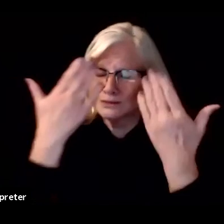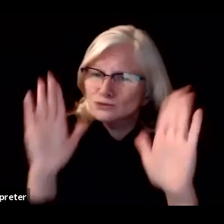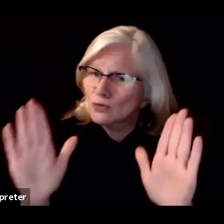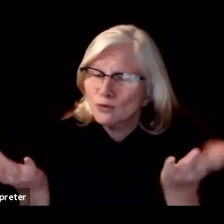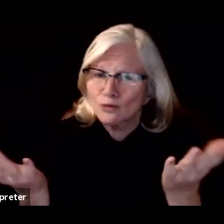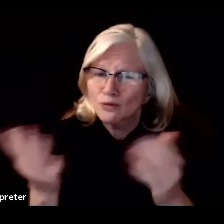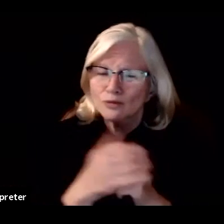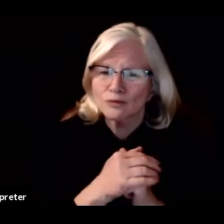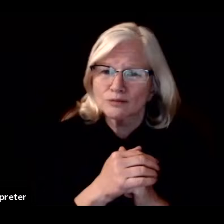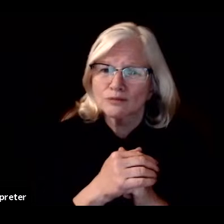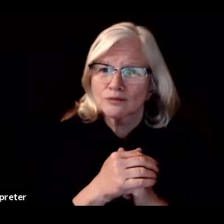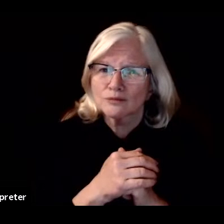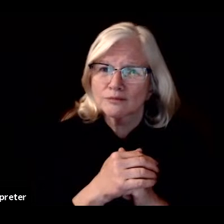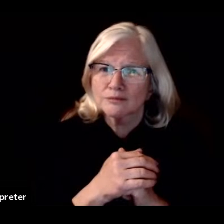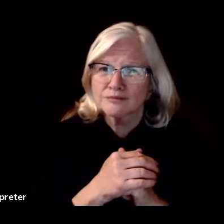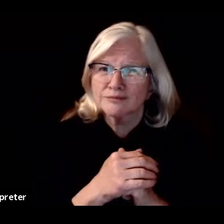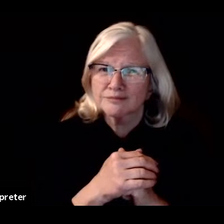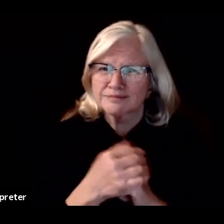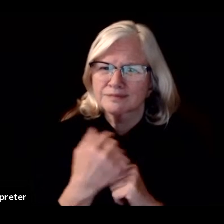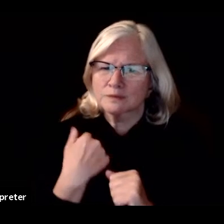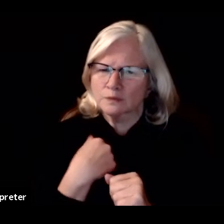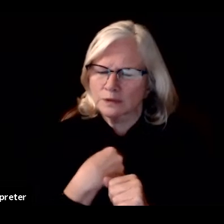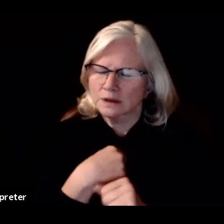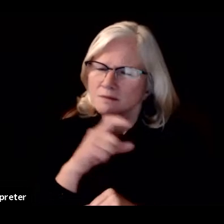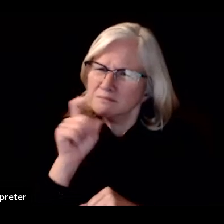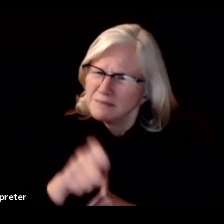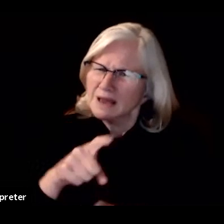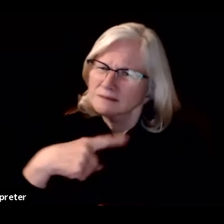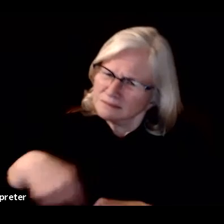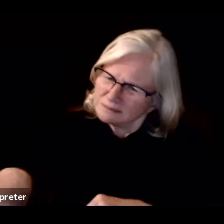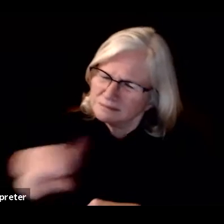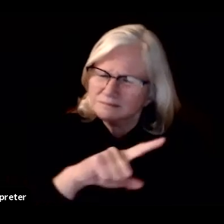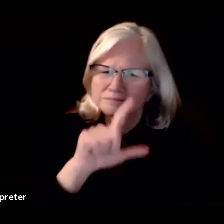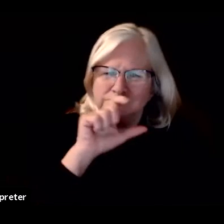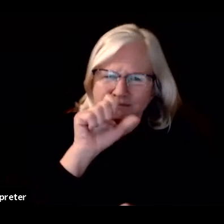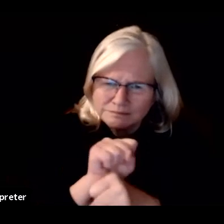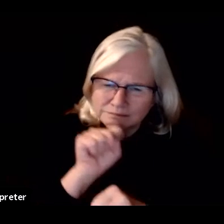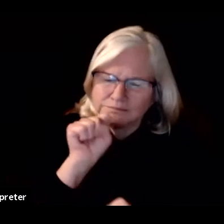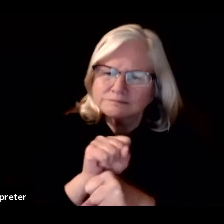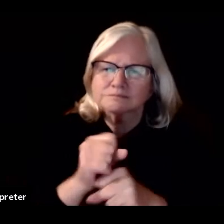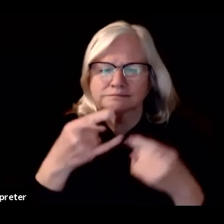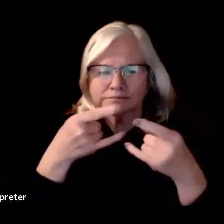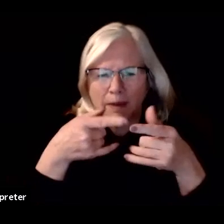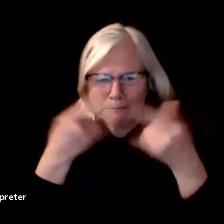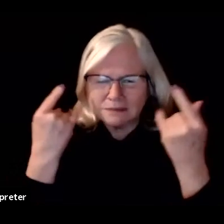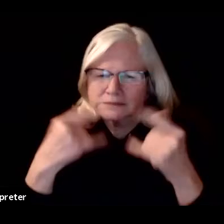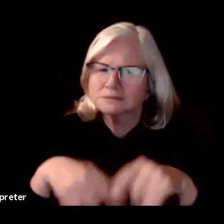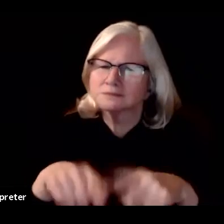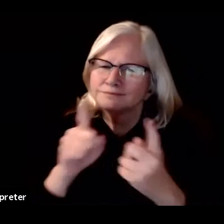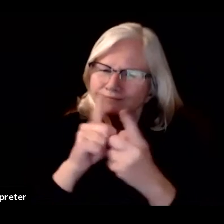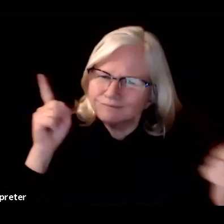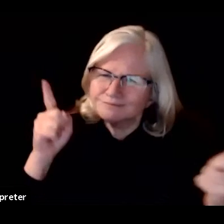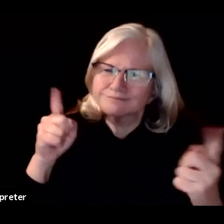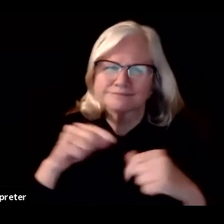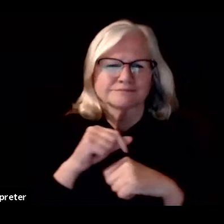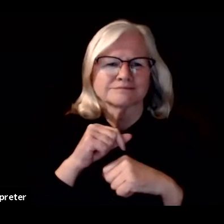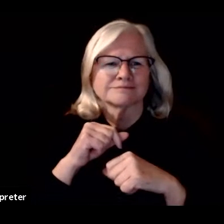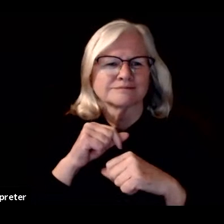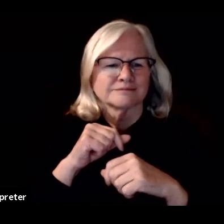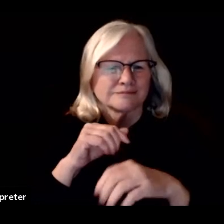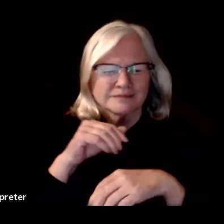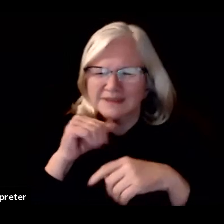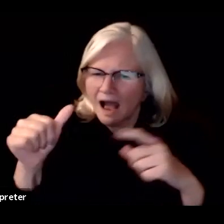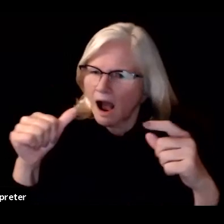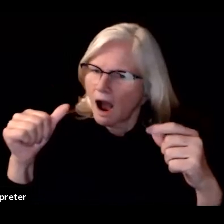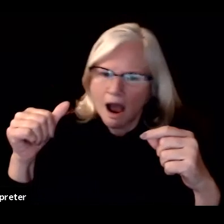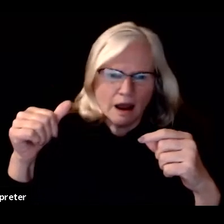mitigation strategies seriously, of avoiding crowds, keeping distance, wearing masks, but why we also really need people